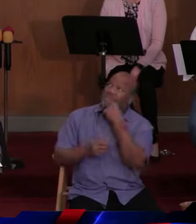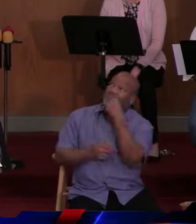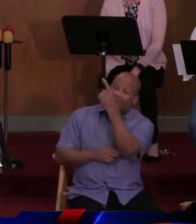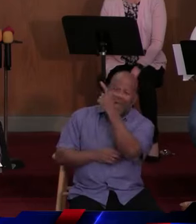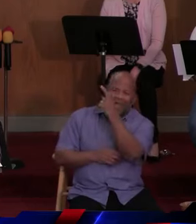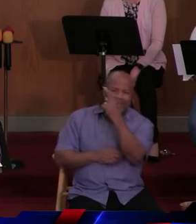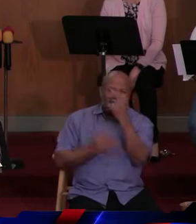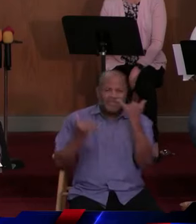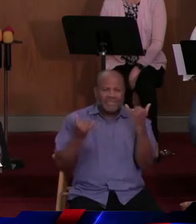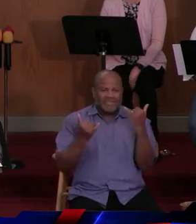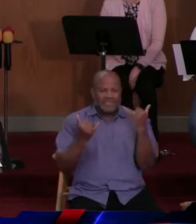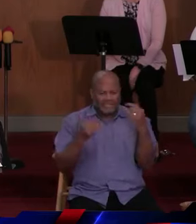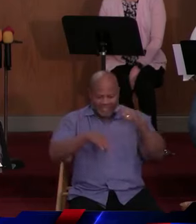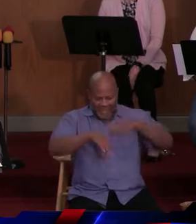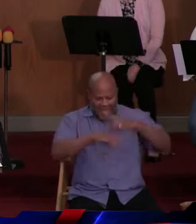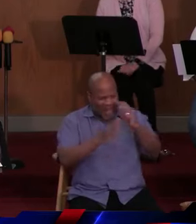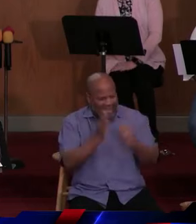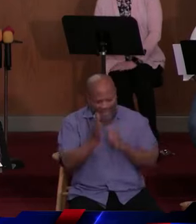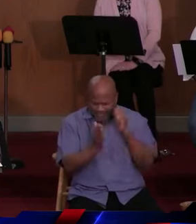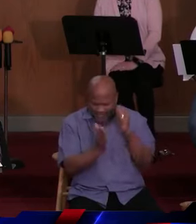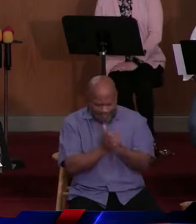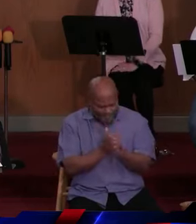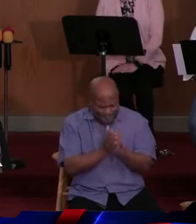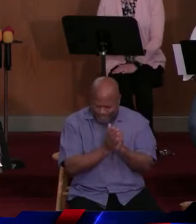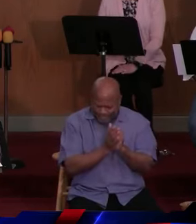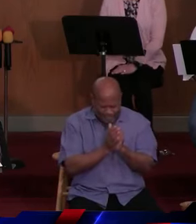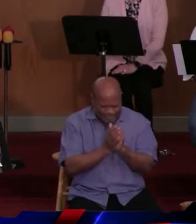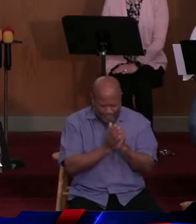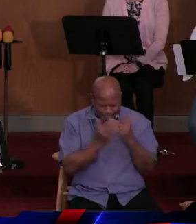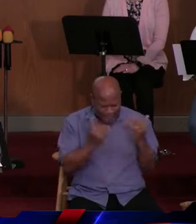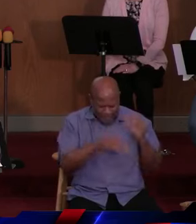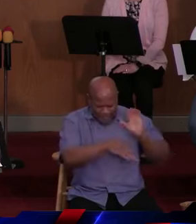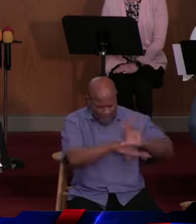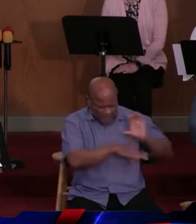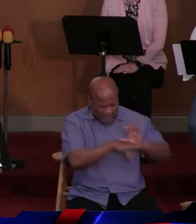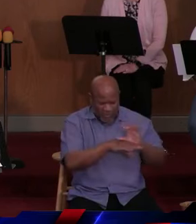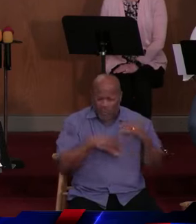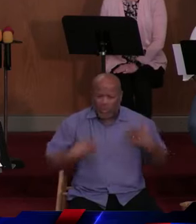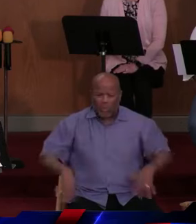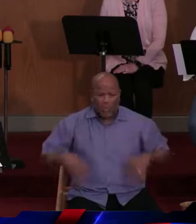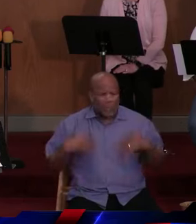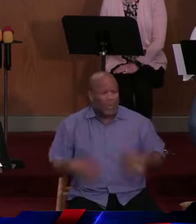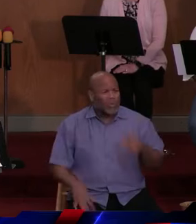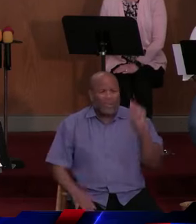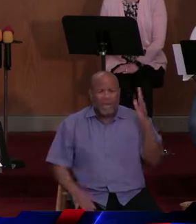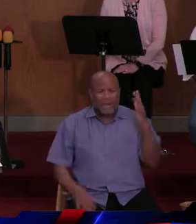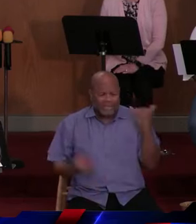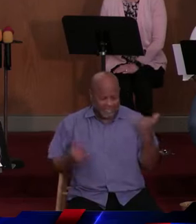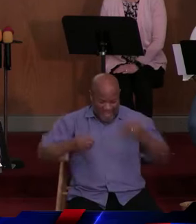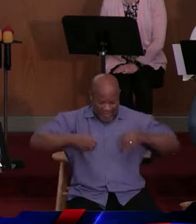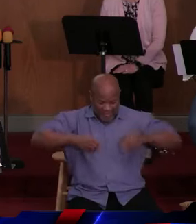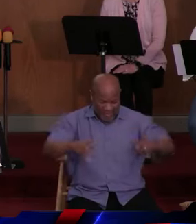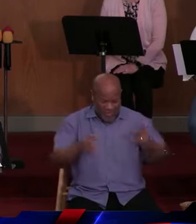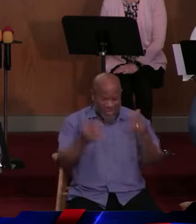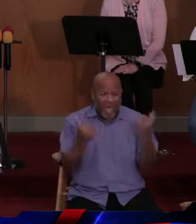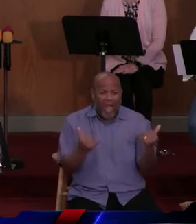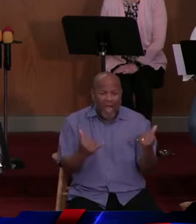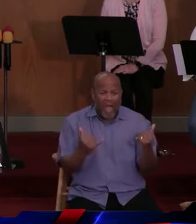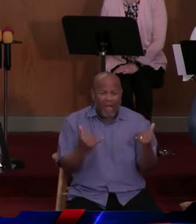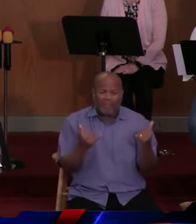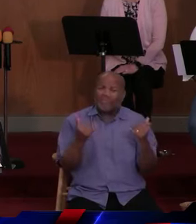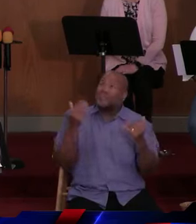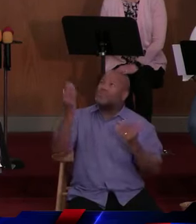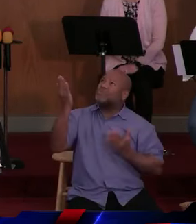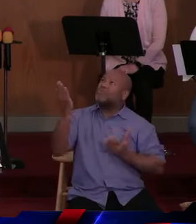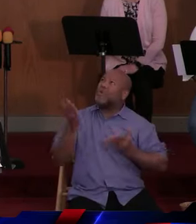critical time like this. It's not by accident. And church, God help us if we squander this opportunity to